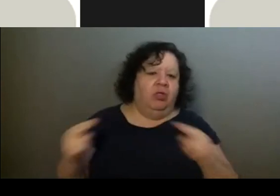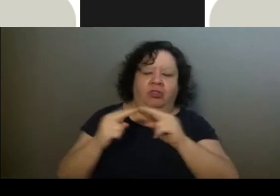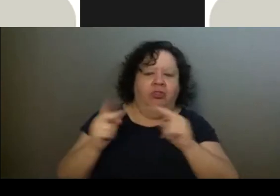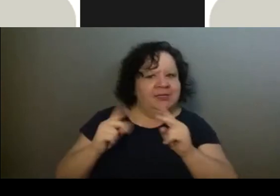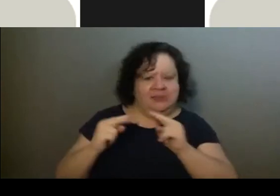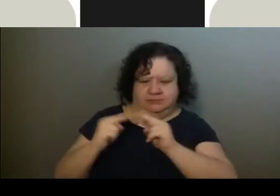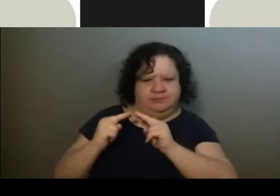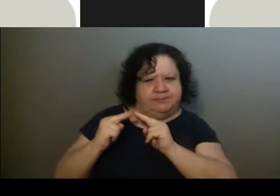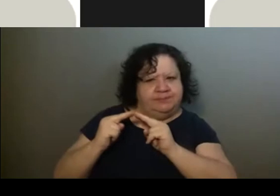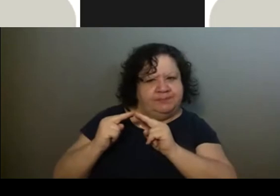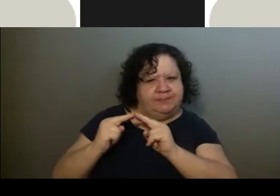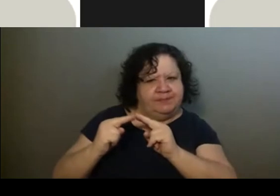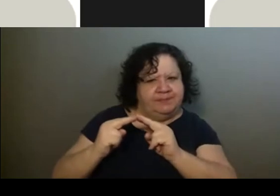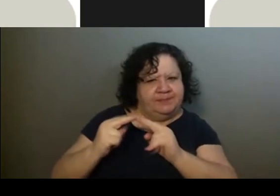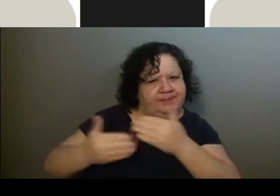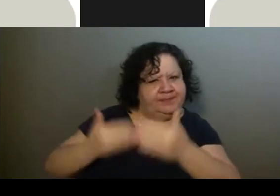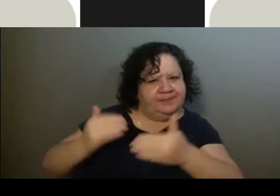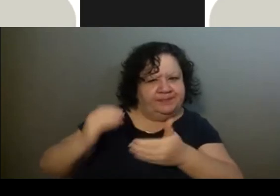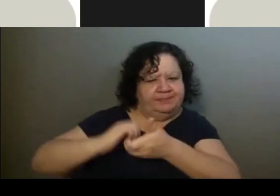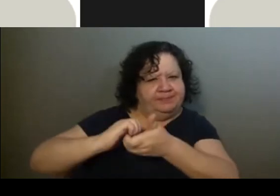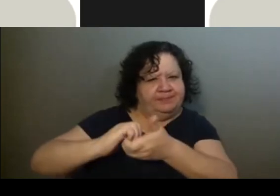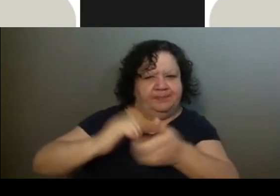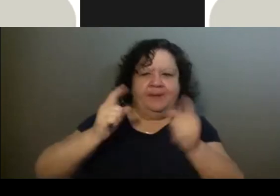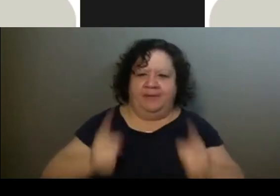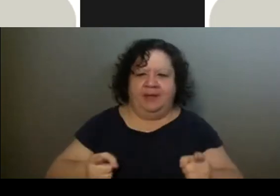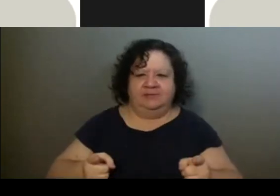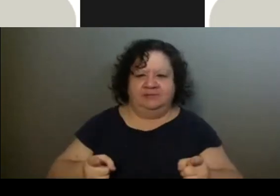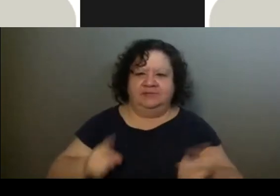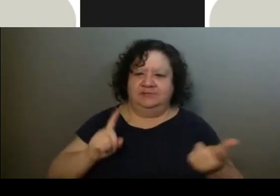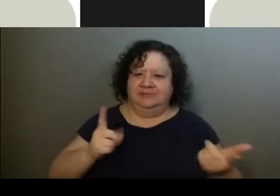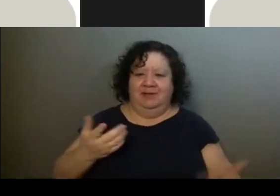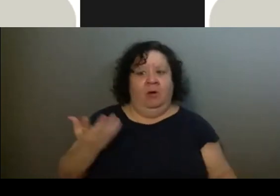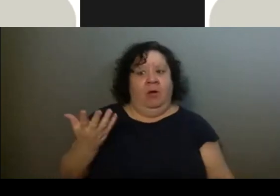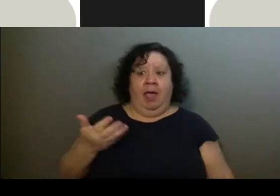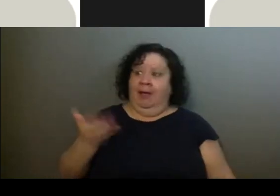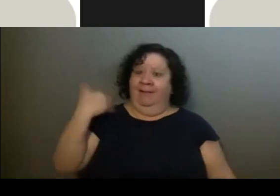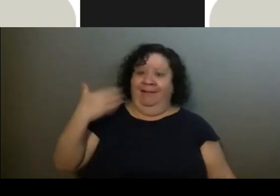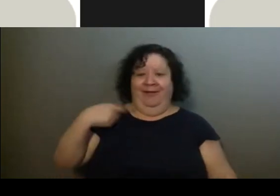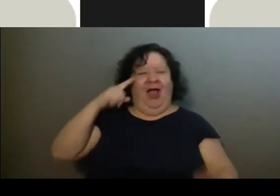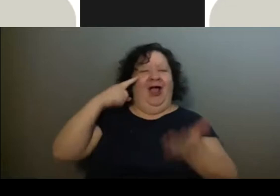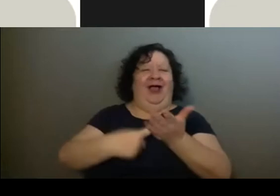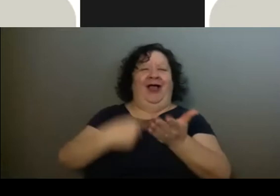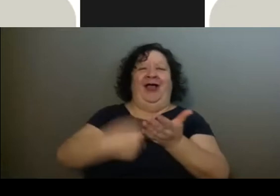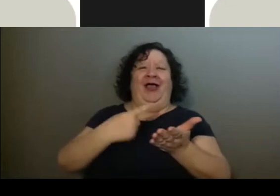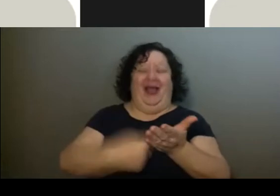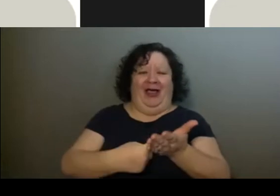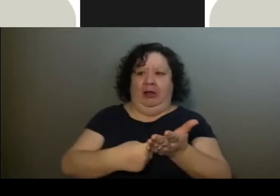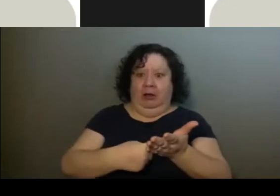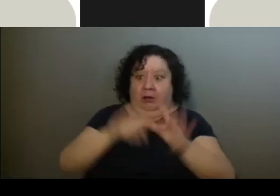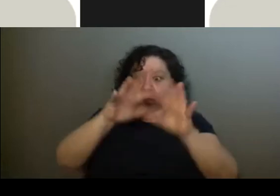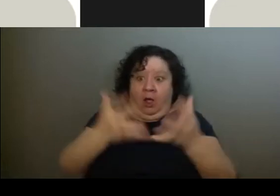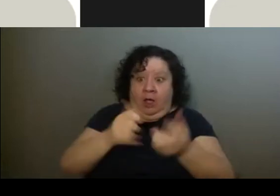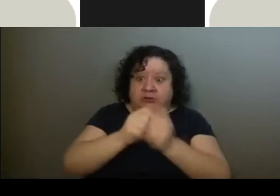that moment or maybe even not helpful, but we need these dialogues free and we need these dialogues